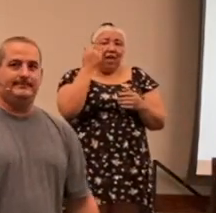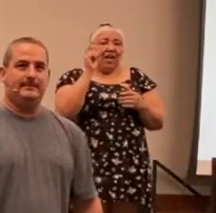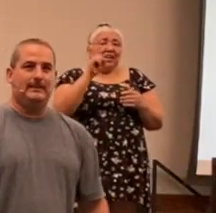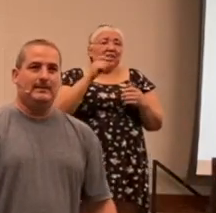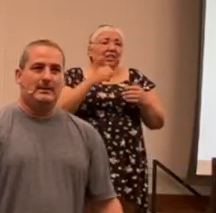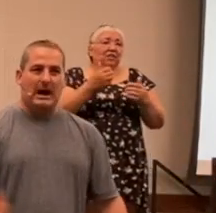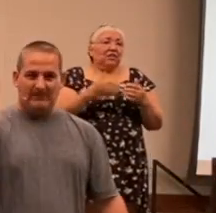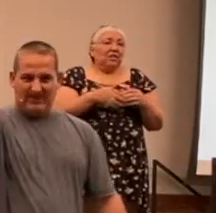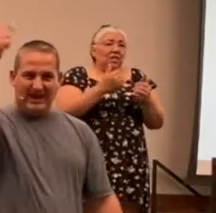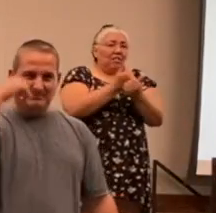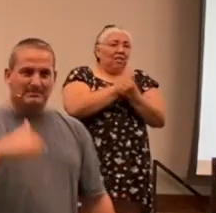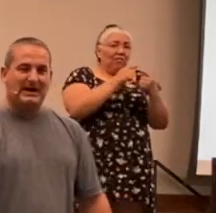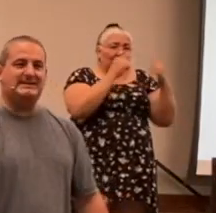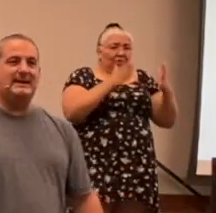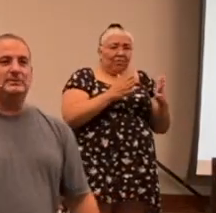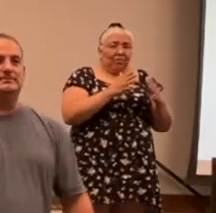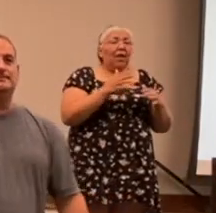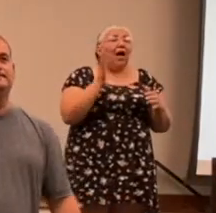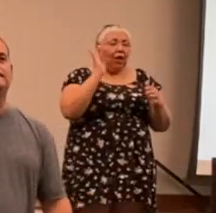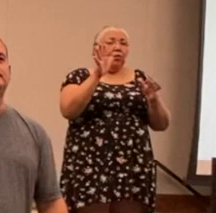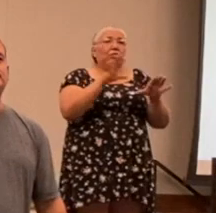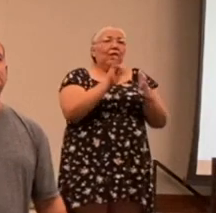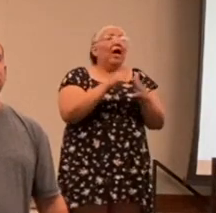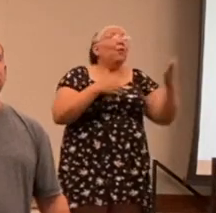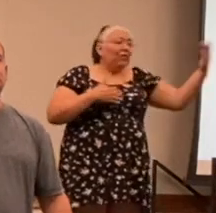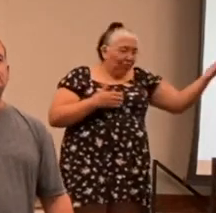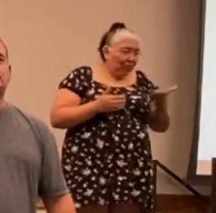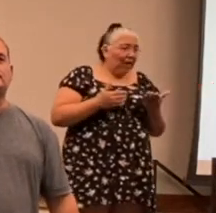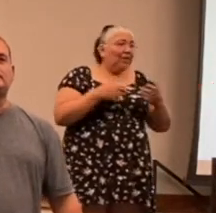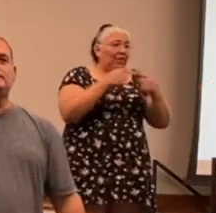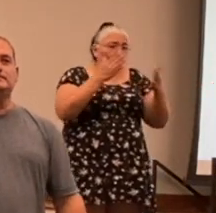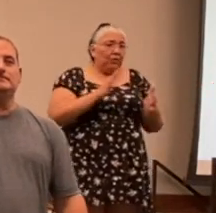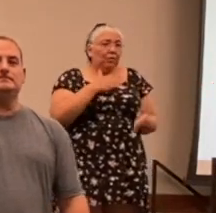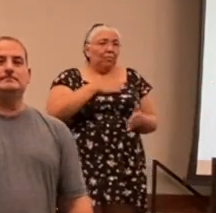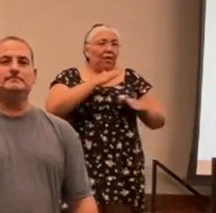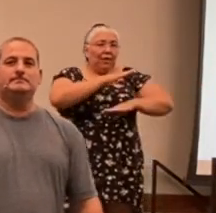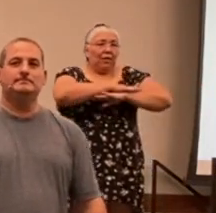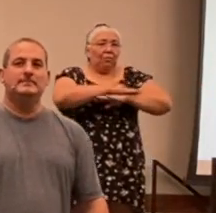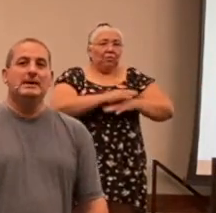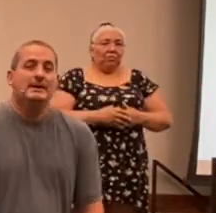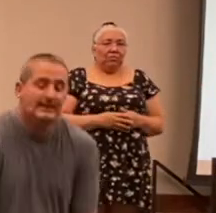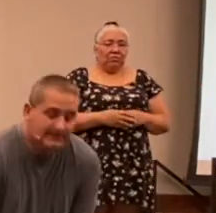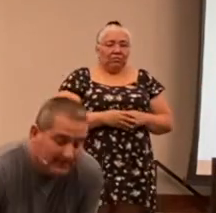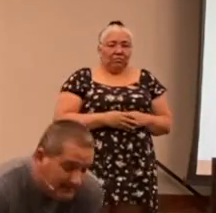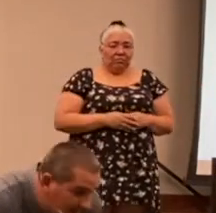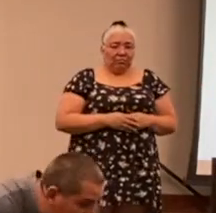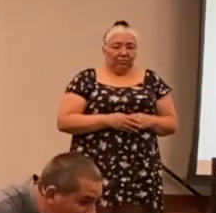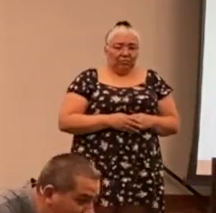I'll invite him to my table.